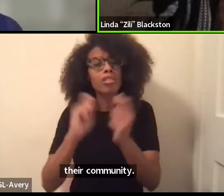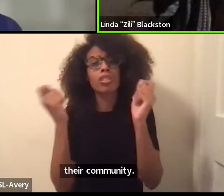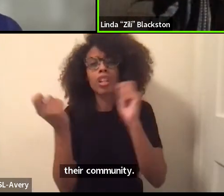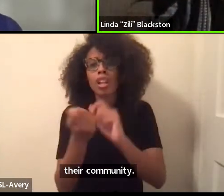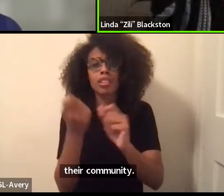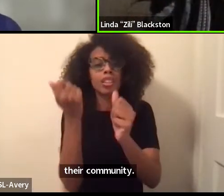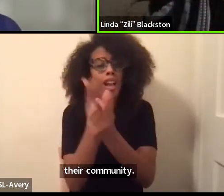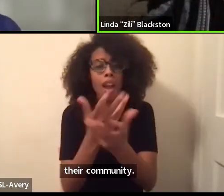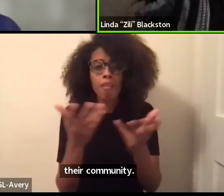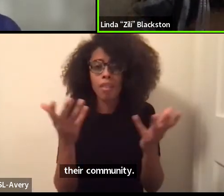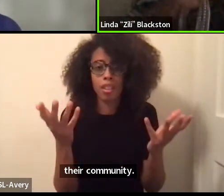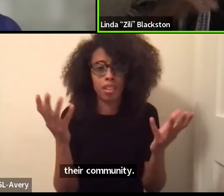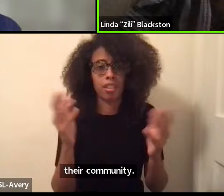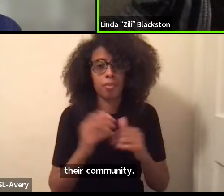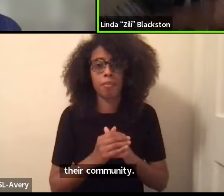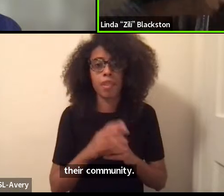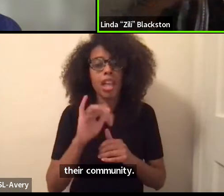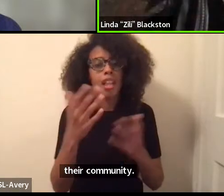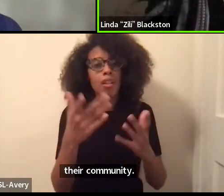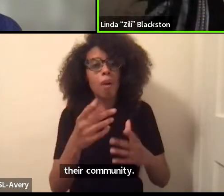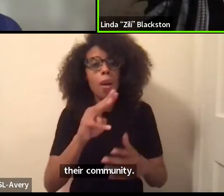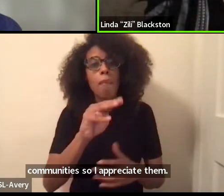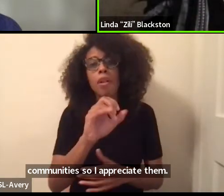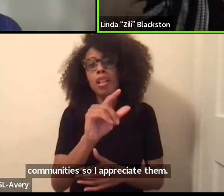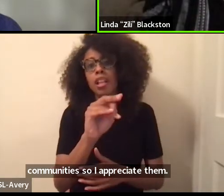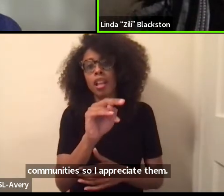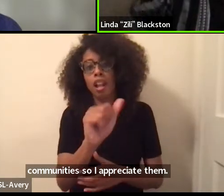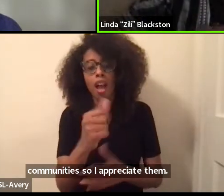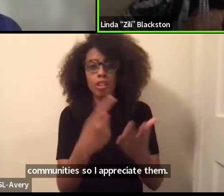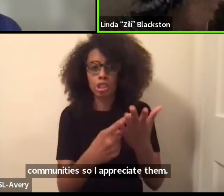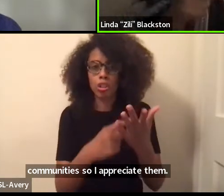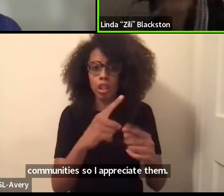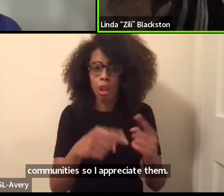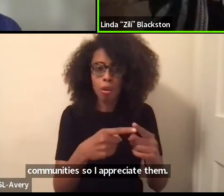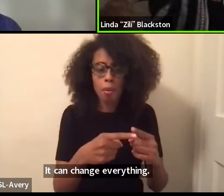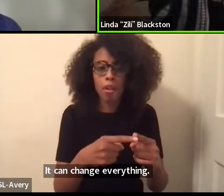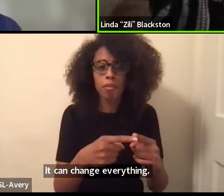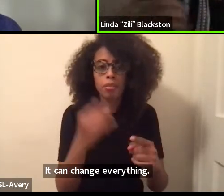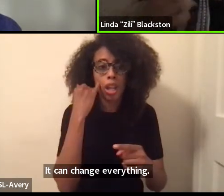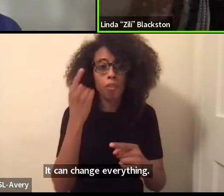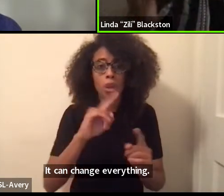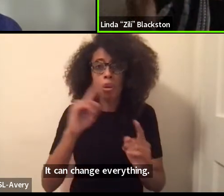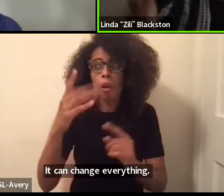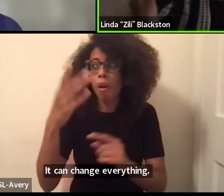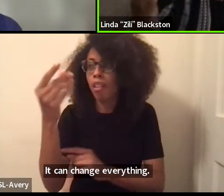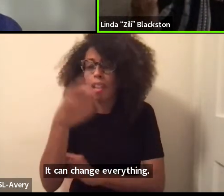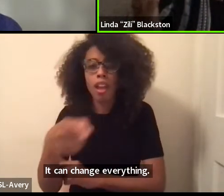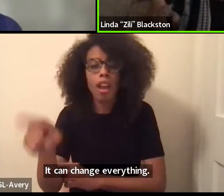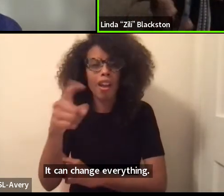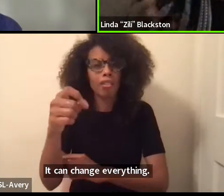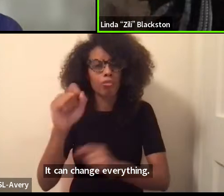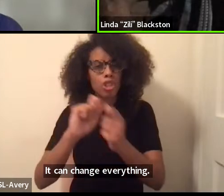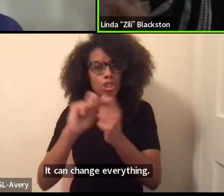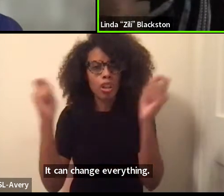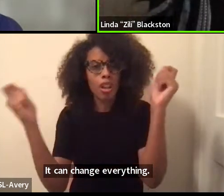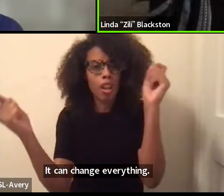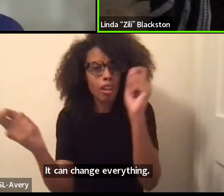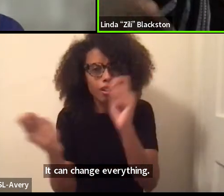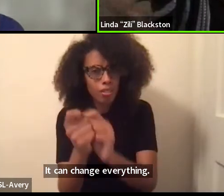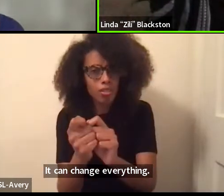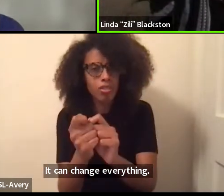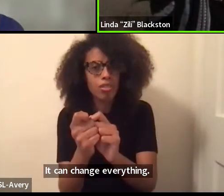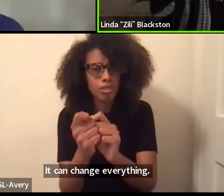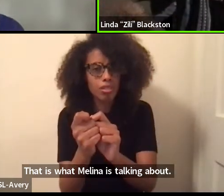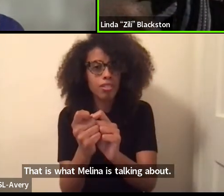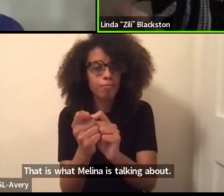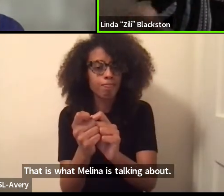what Melina's talking about. If we go out there, and change, this is not going to happen the